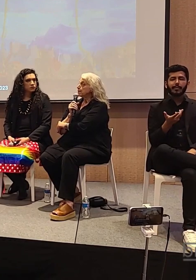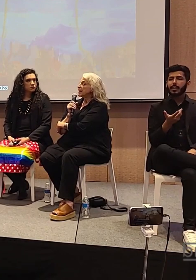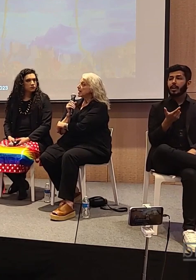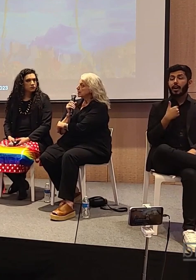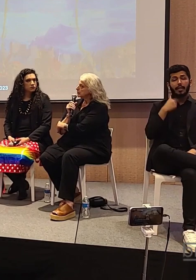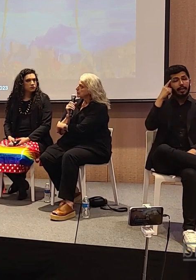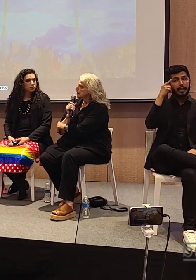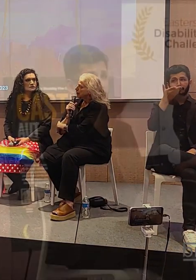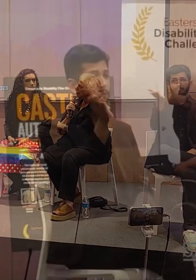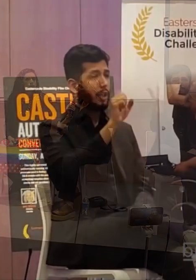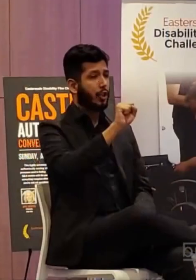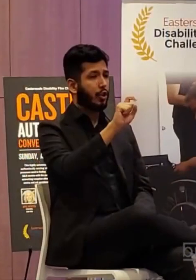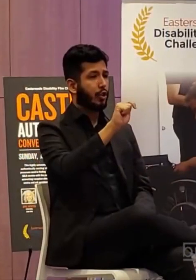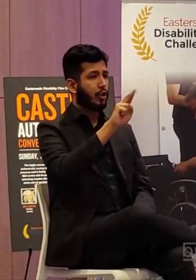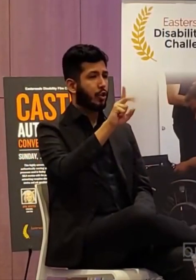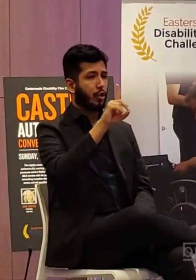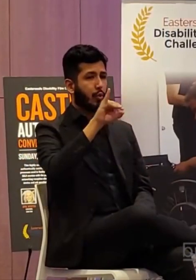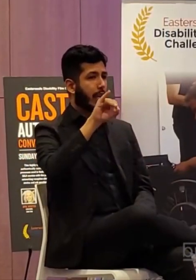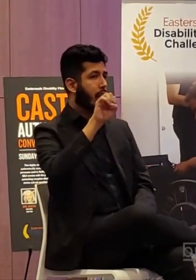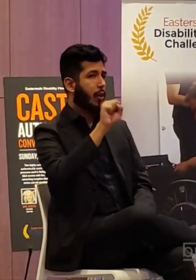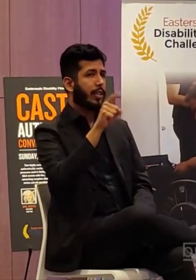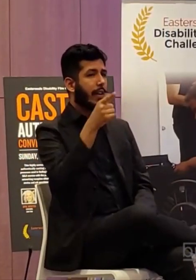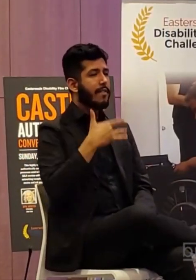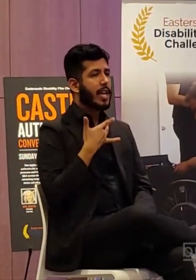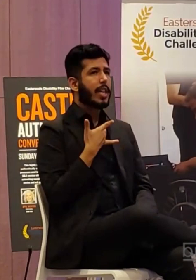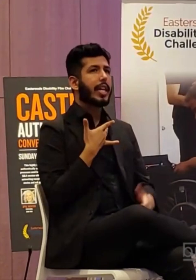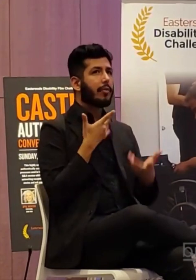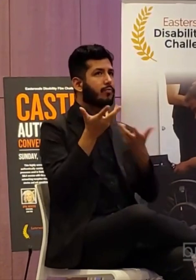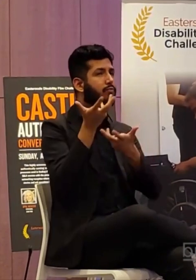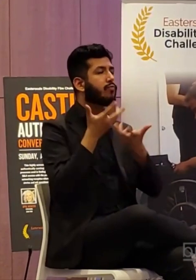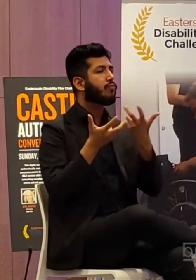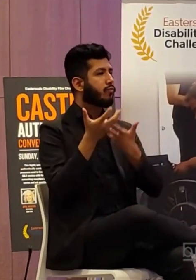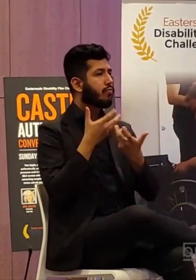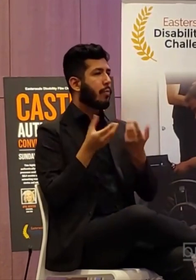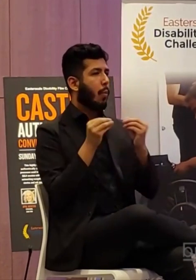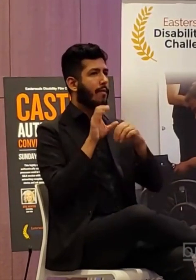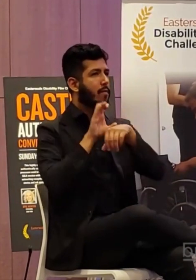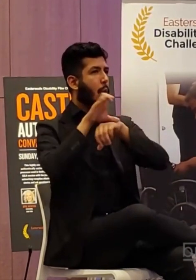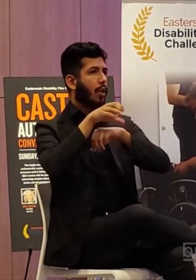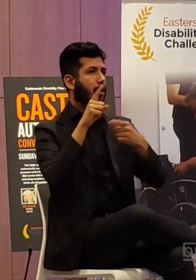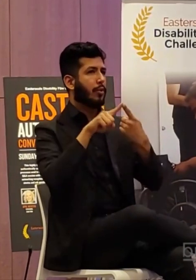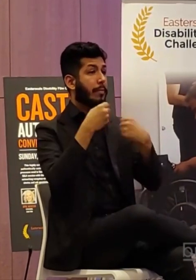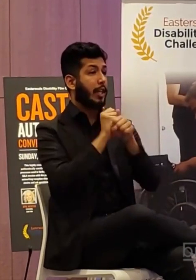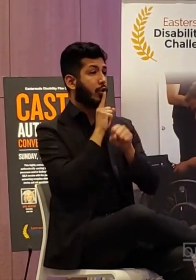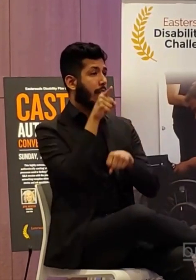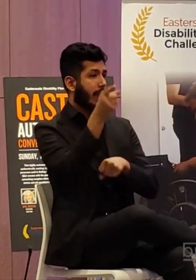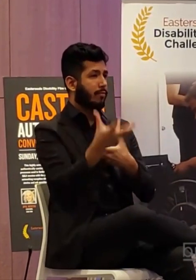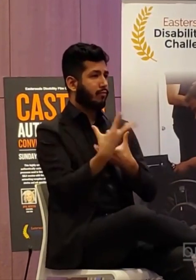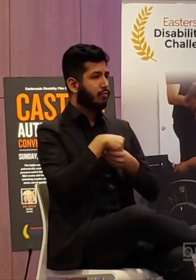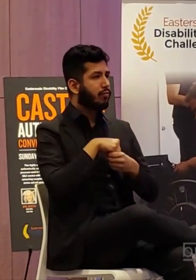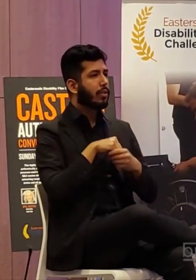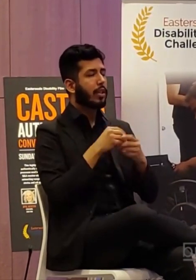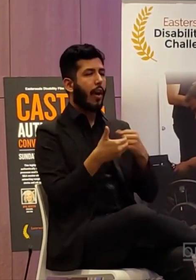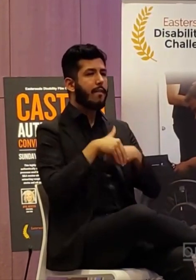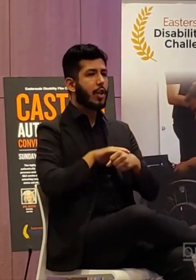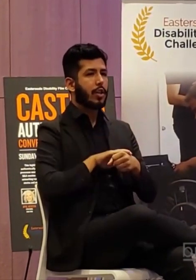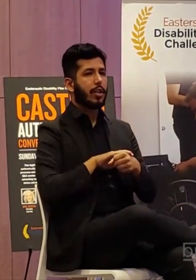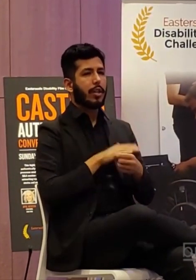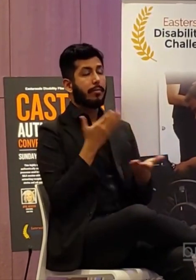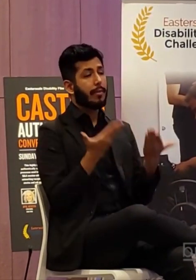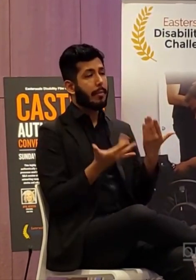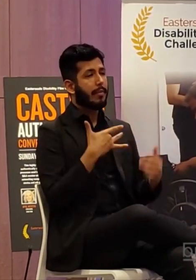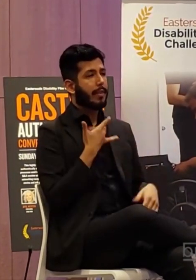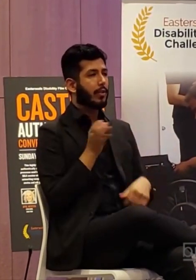feeling compelled to make sure that they are covered. And as I said, whether it's coerced or